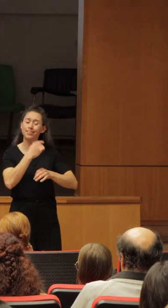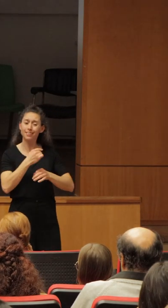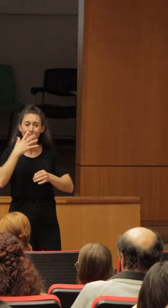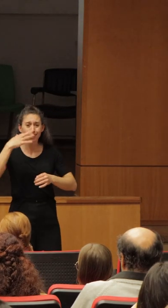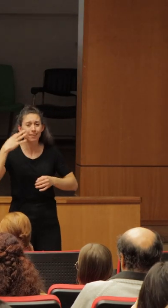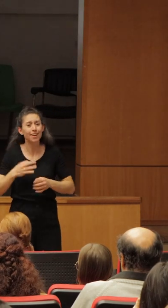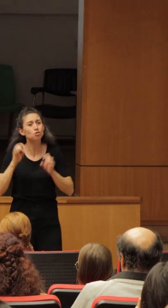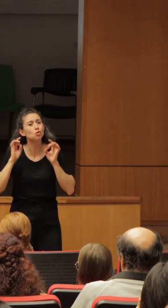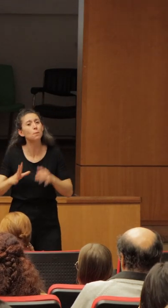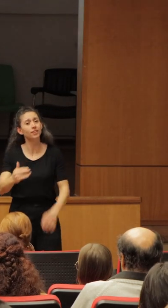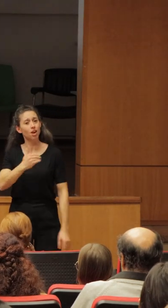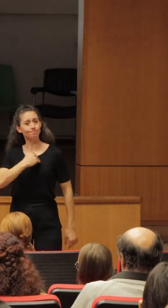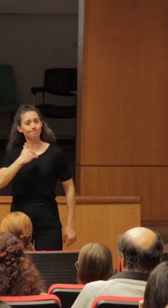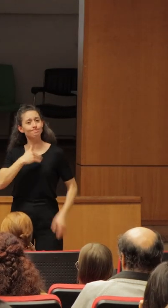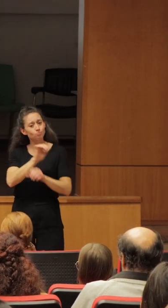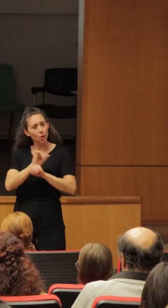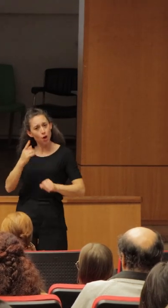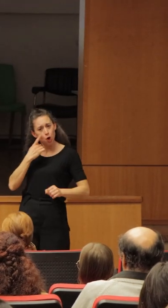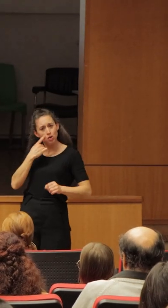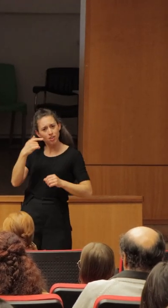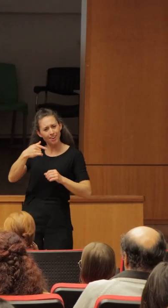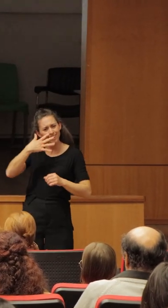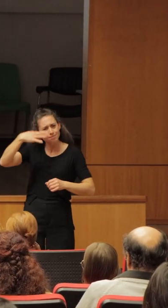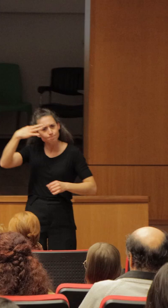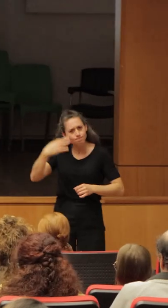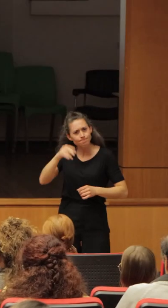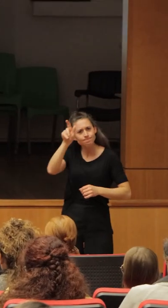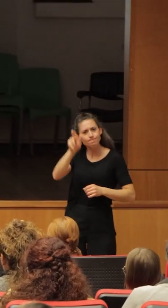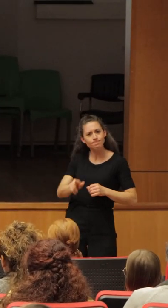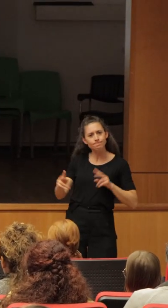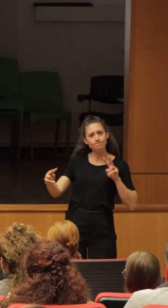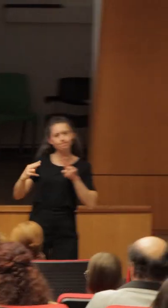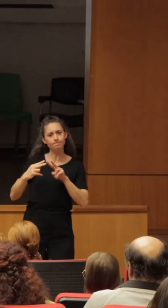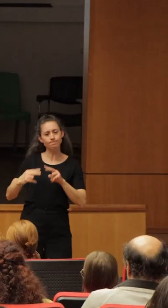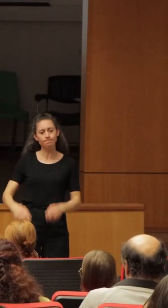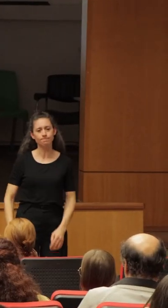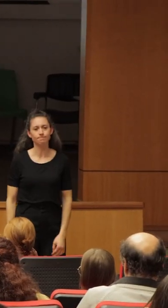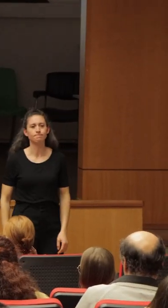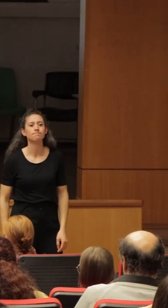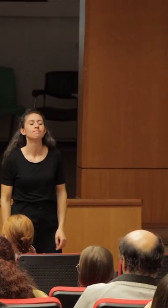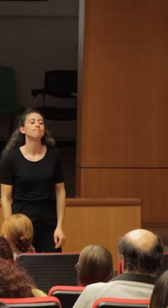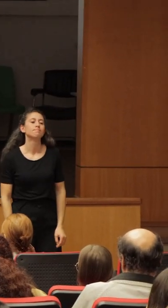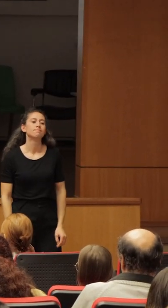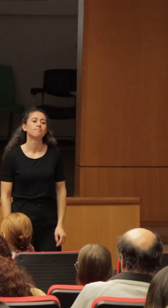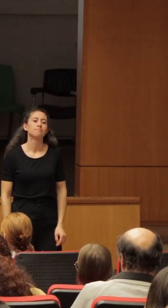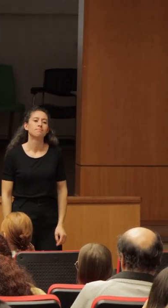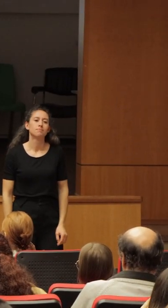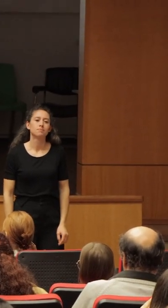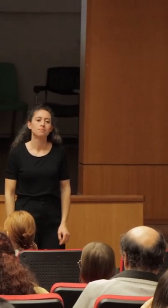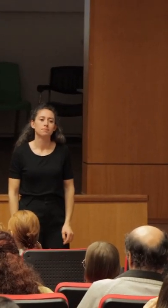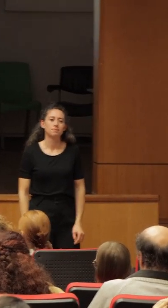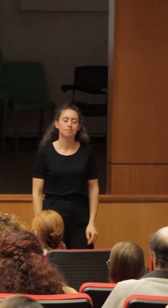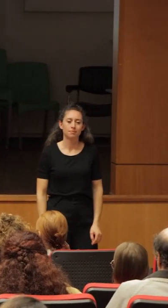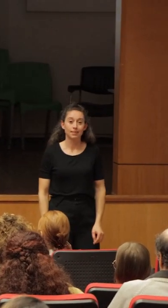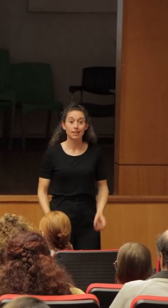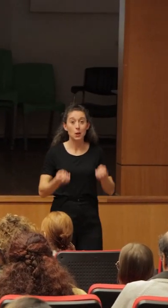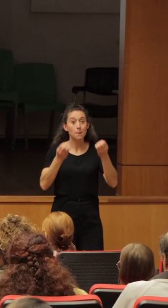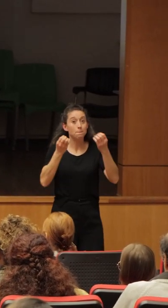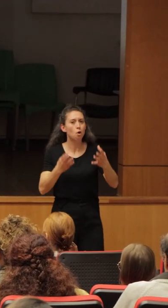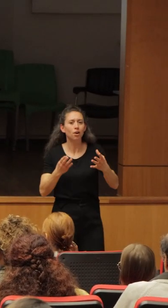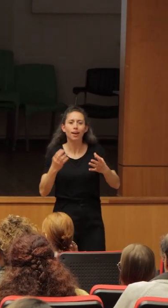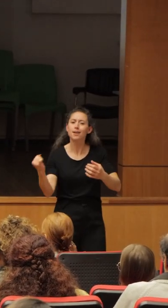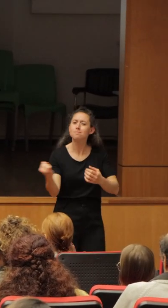realmente solamente con el corazón que podemos llegar a conocer la esencia de las personas. Because the most important things are invisible to the naked eye. Porque lo